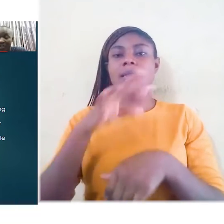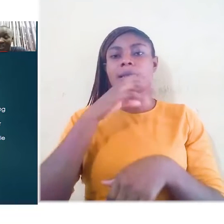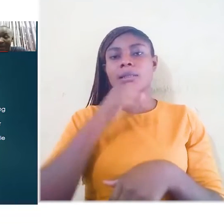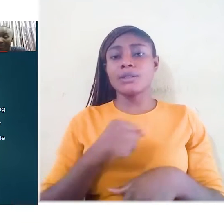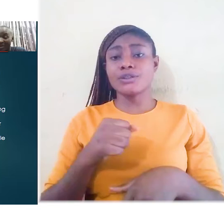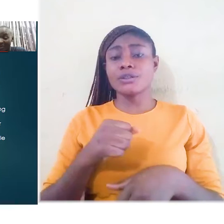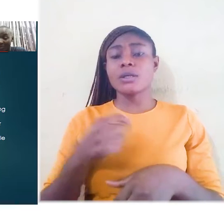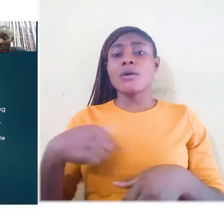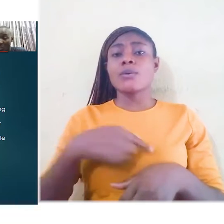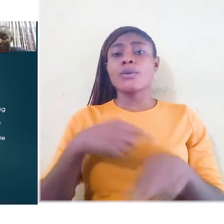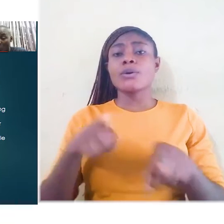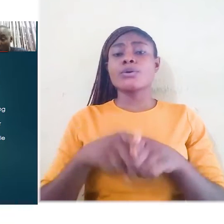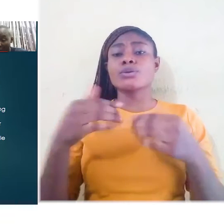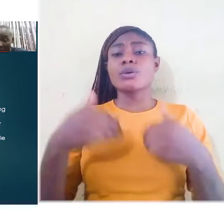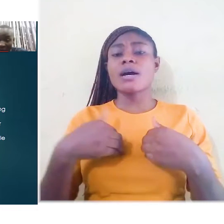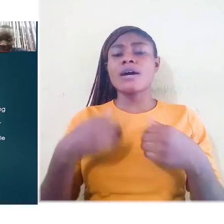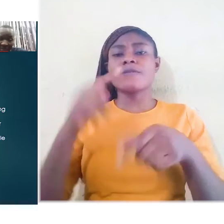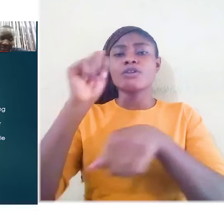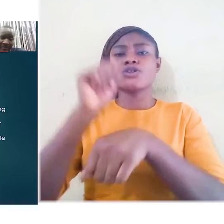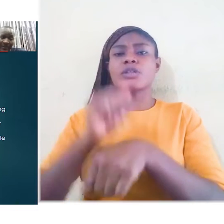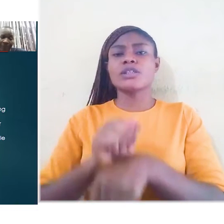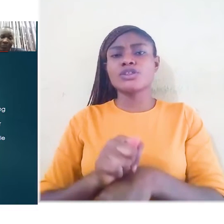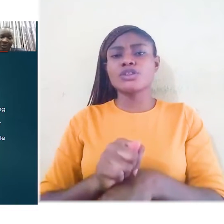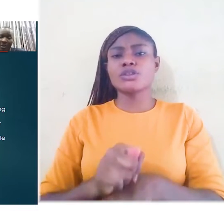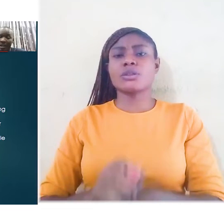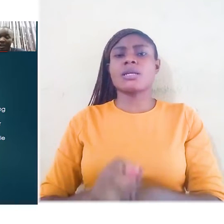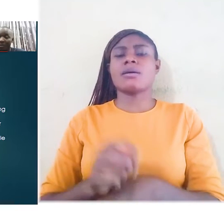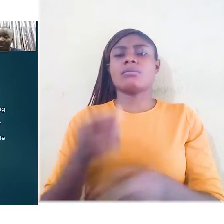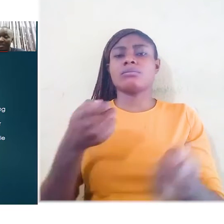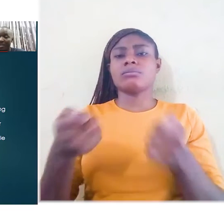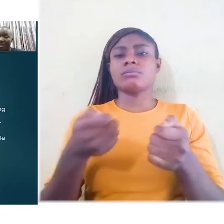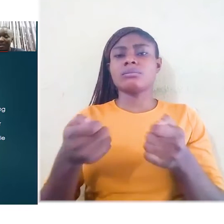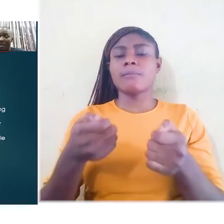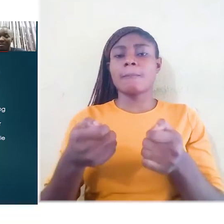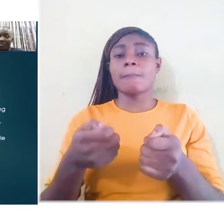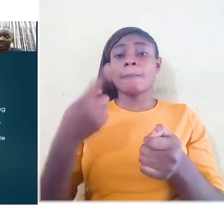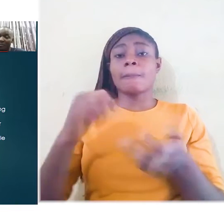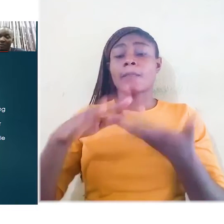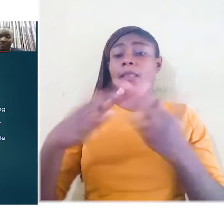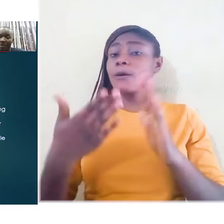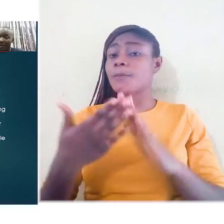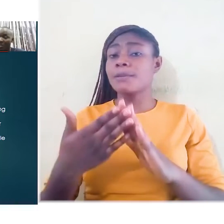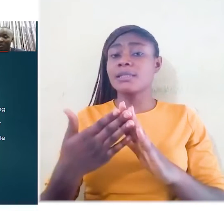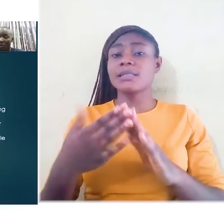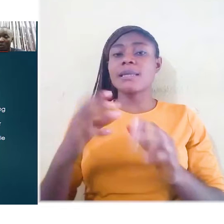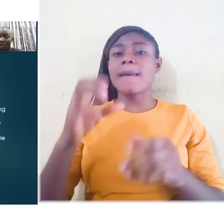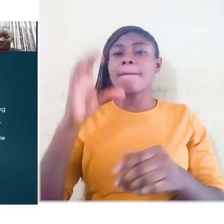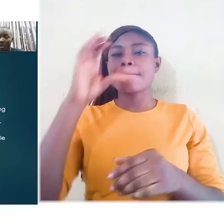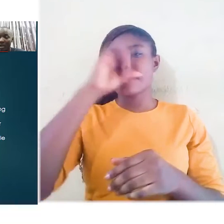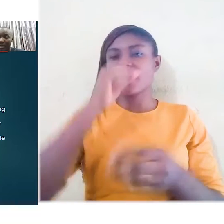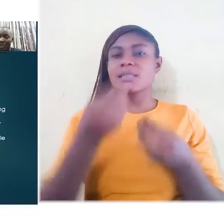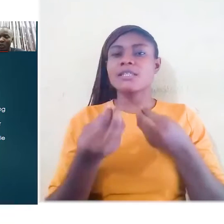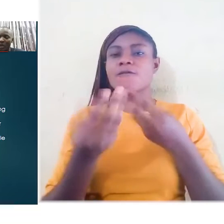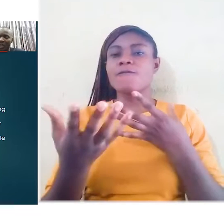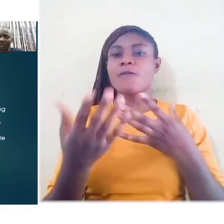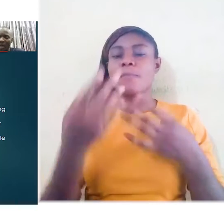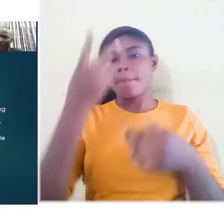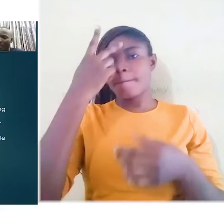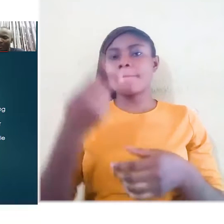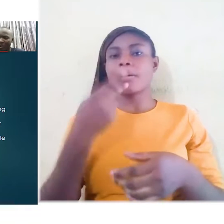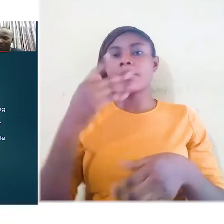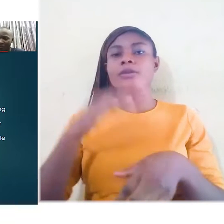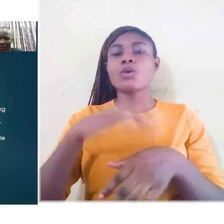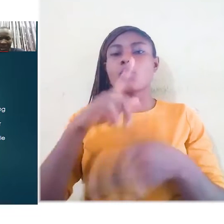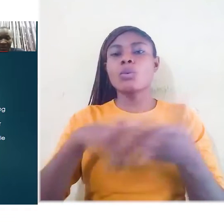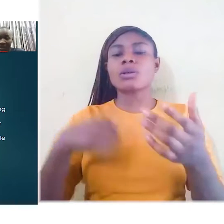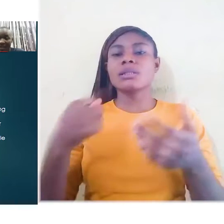have traditional prescription as one of the factors. Okay, the community misinform parents on what is the traditional